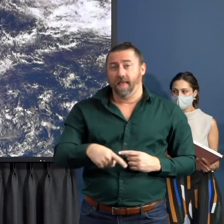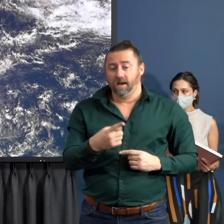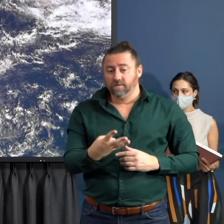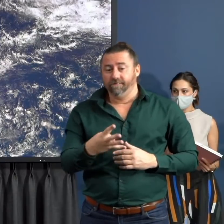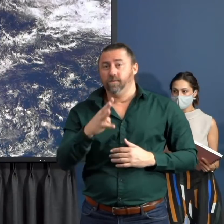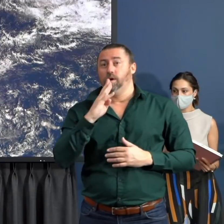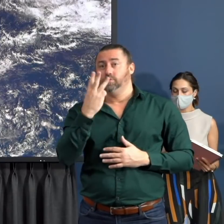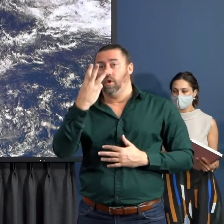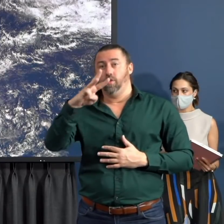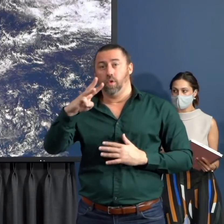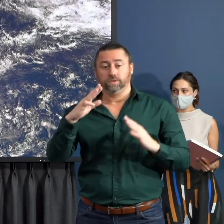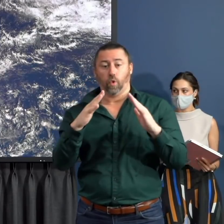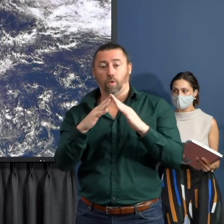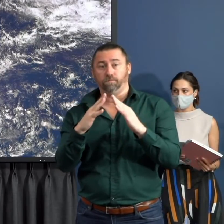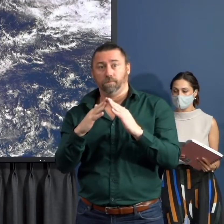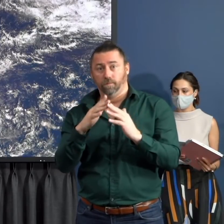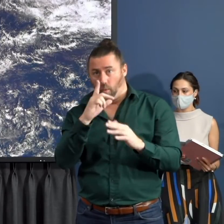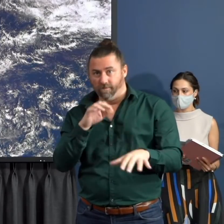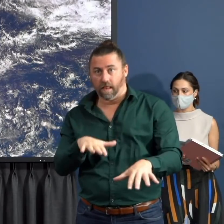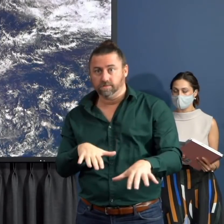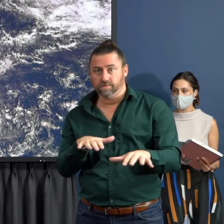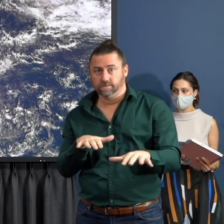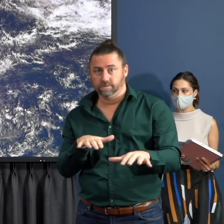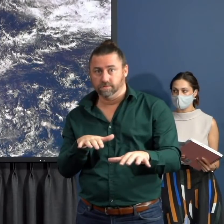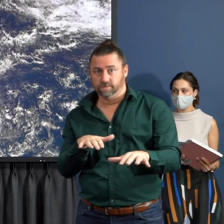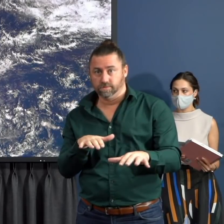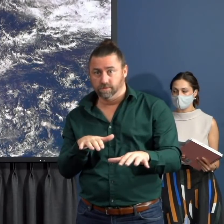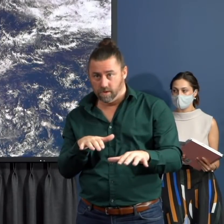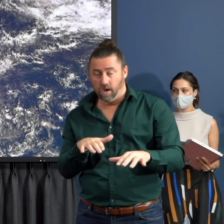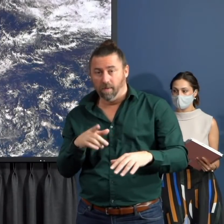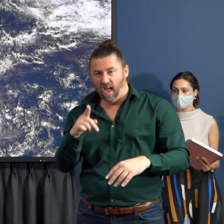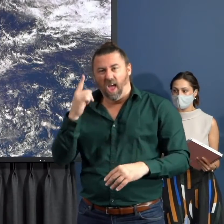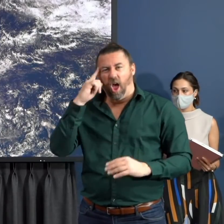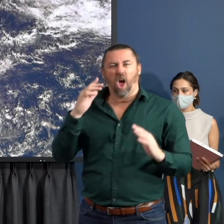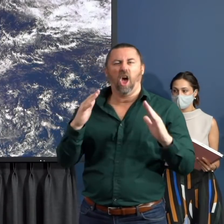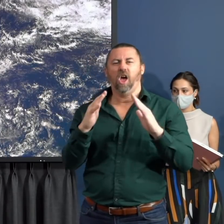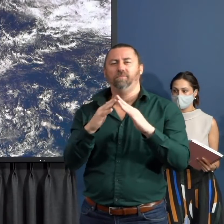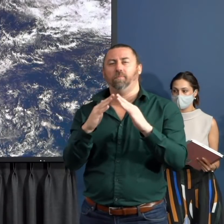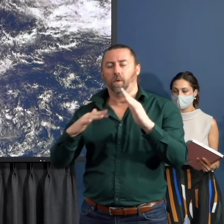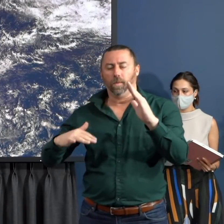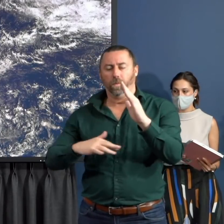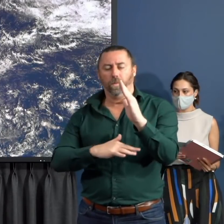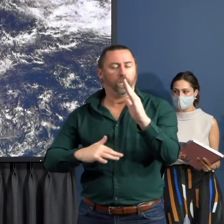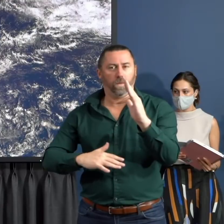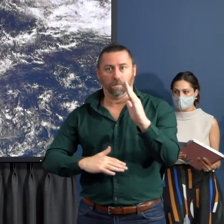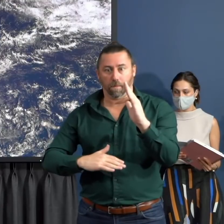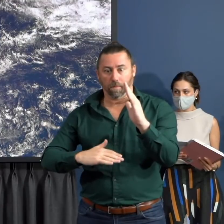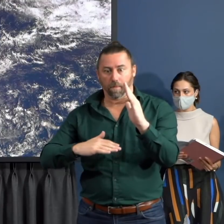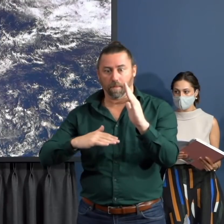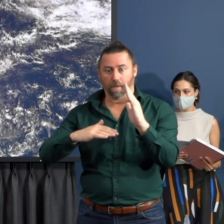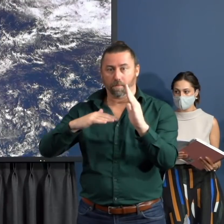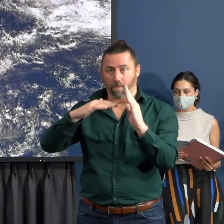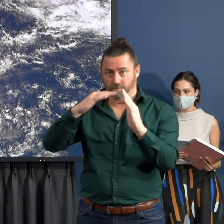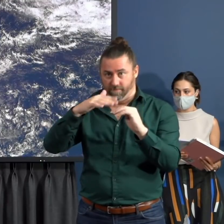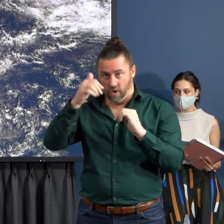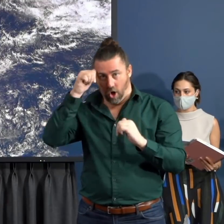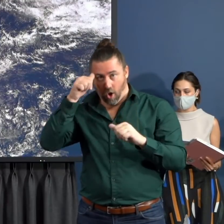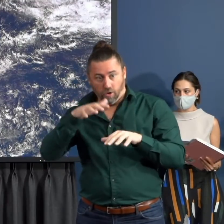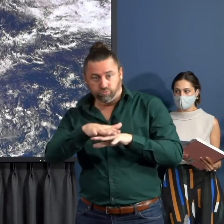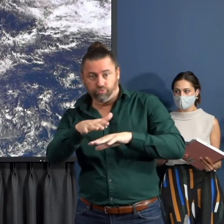1,430 homes that will be impacted above the floorboards at this stage. We've also done